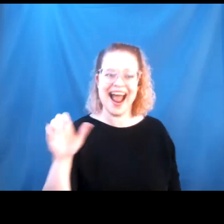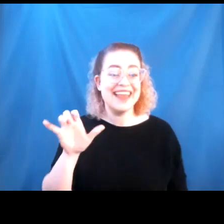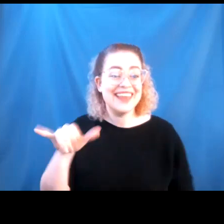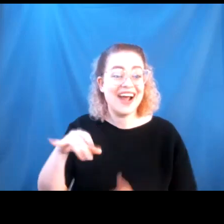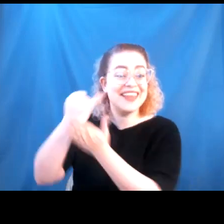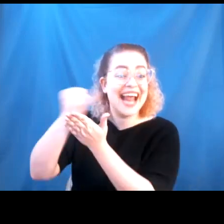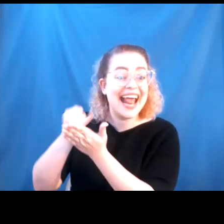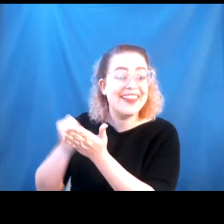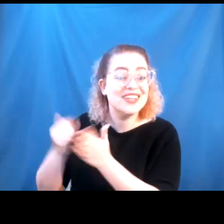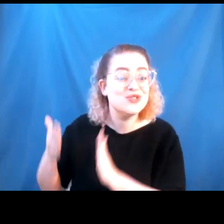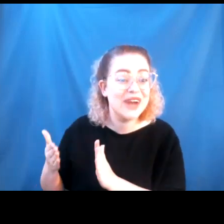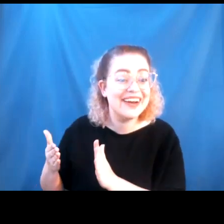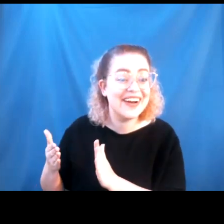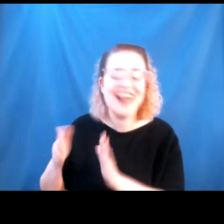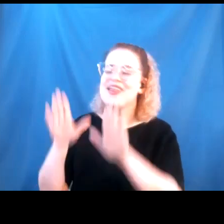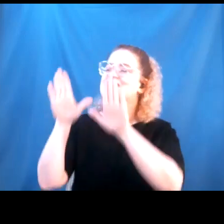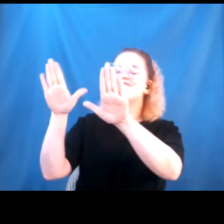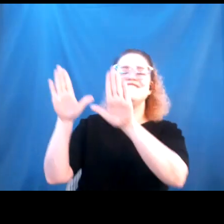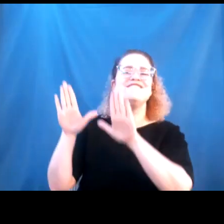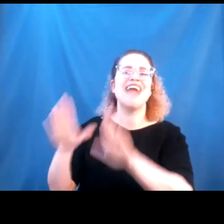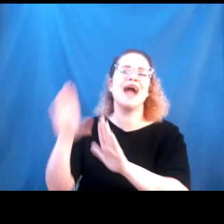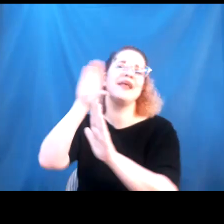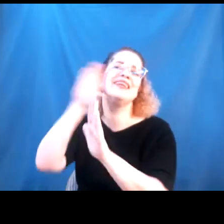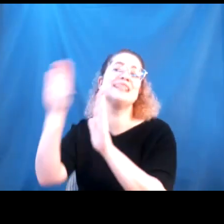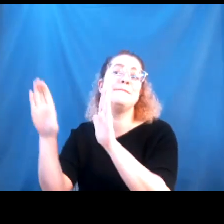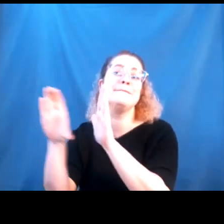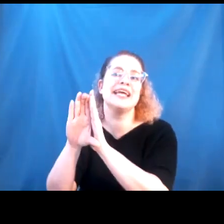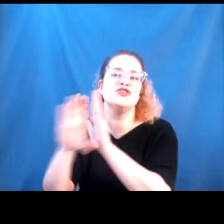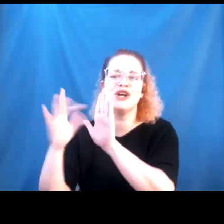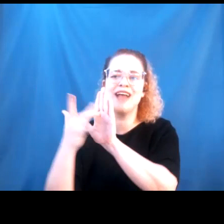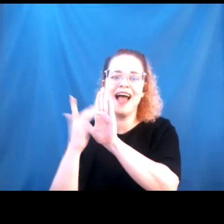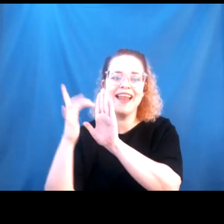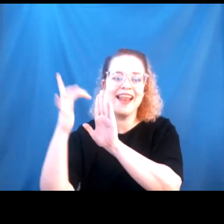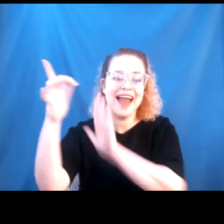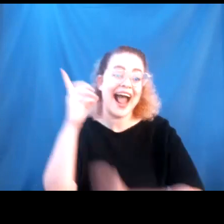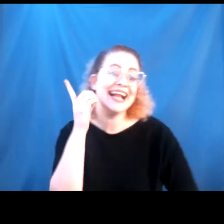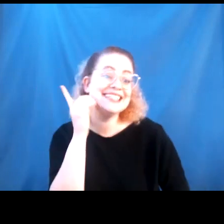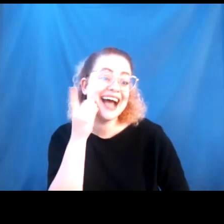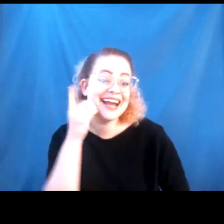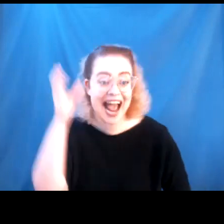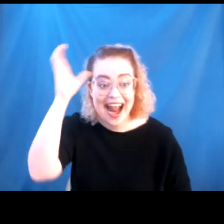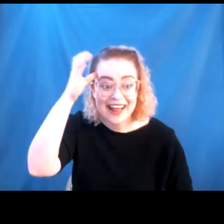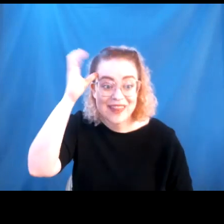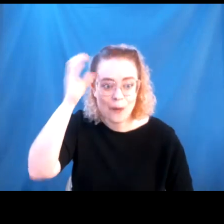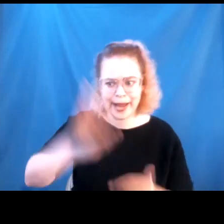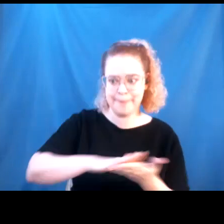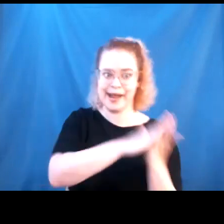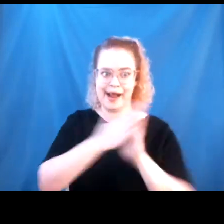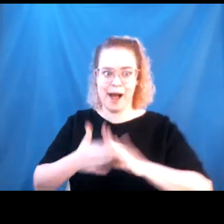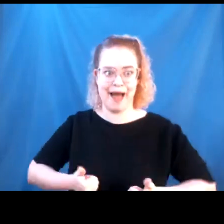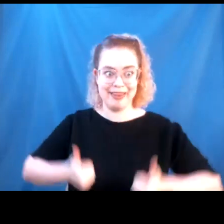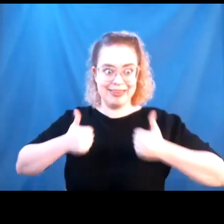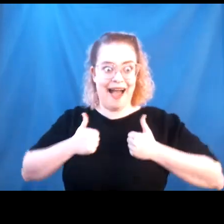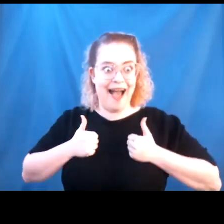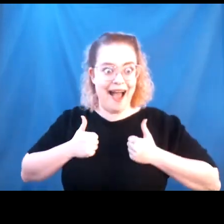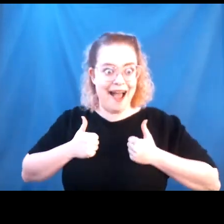the fabulous artwork for this story. And she brought Dinah and Chloe to life. And I hope you love the pictures as much as I do and how